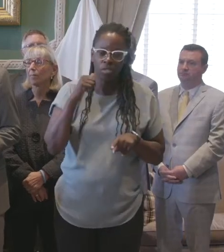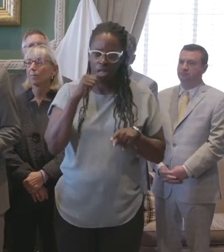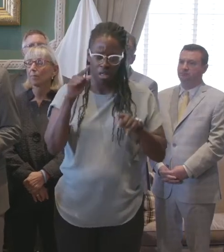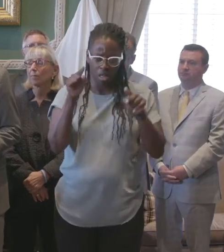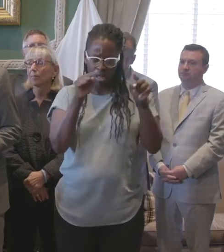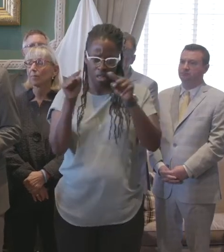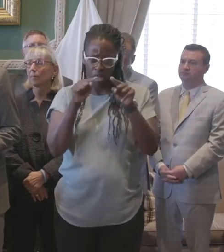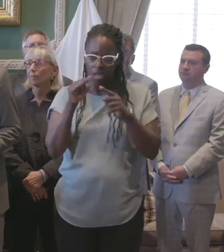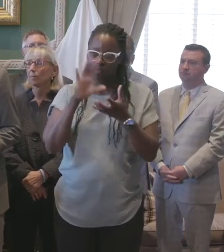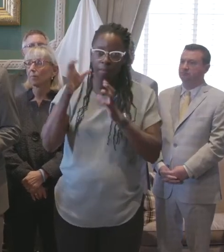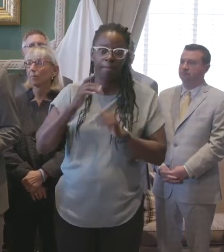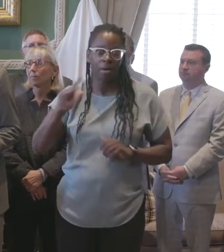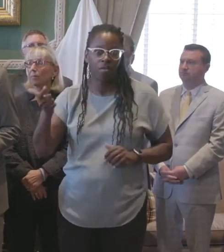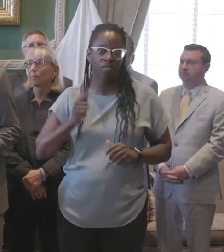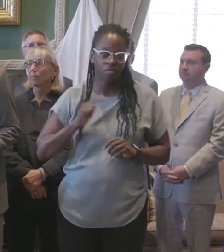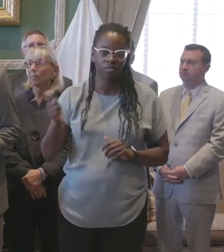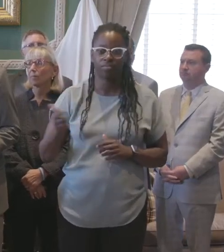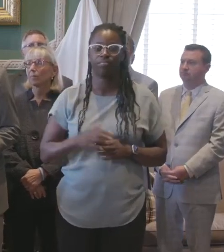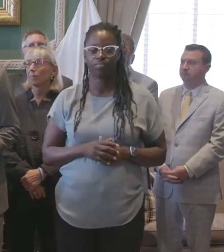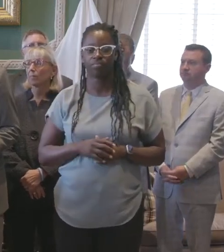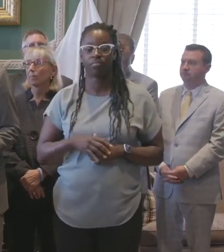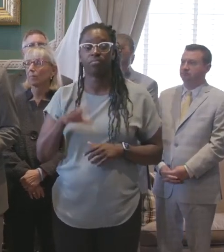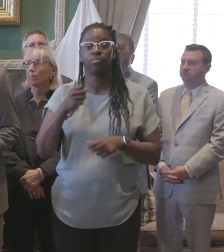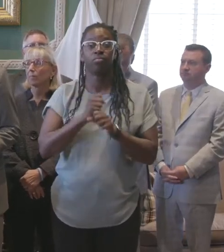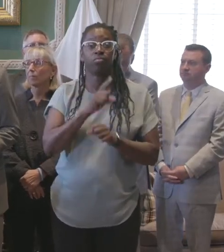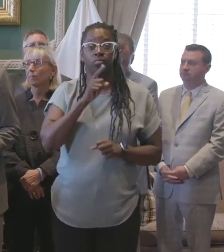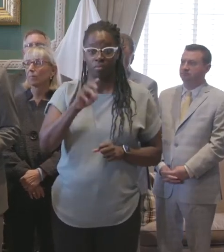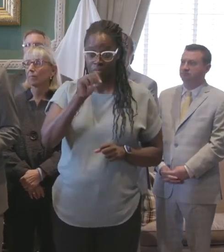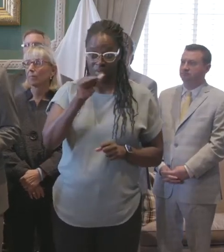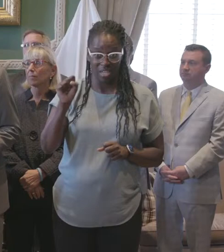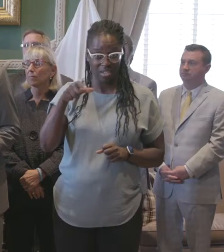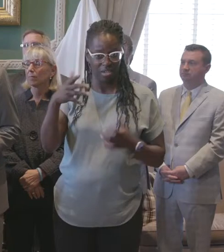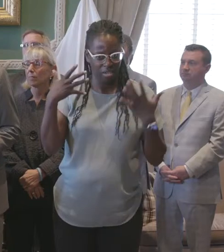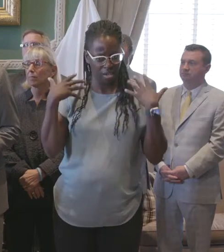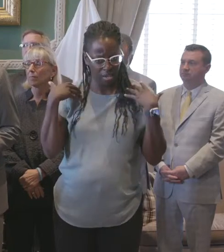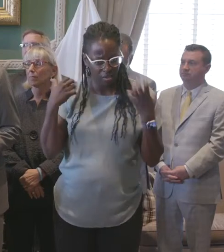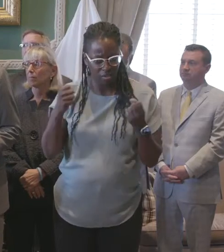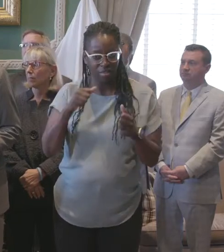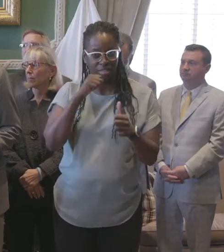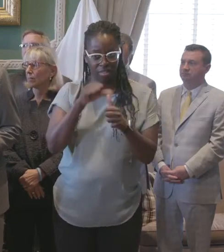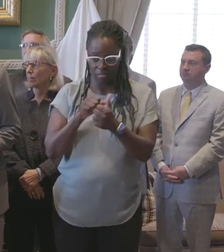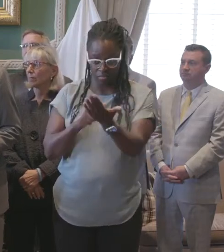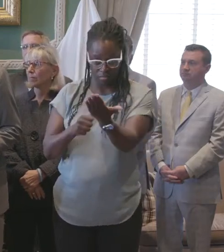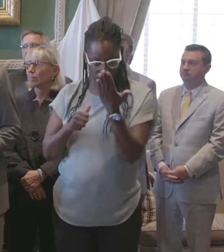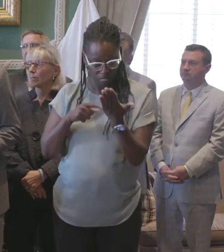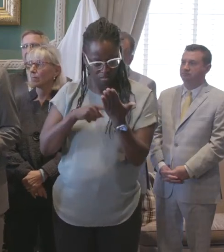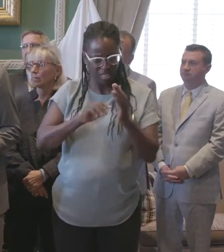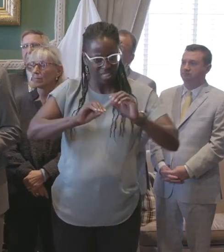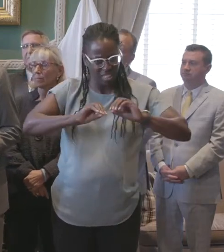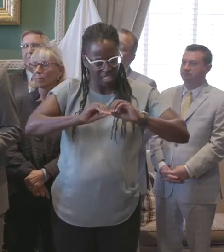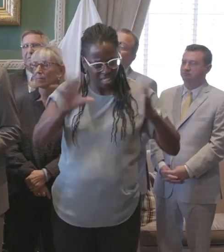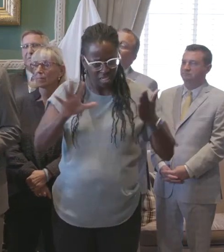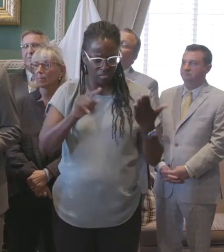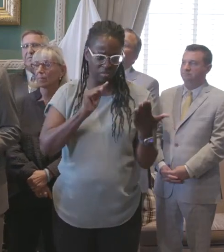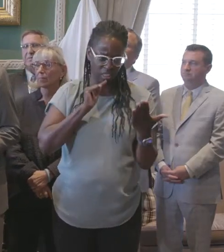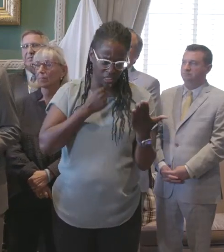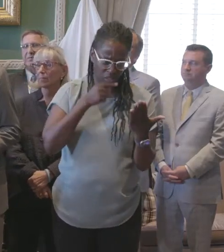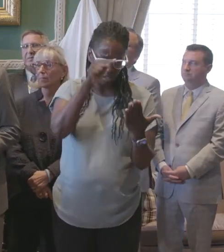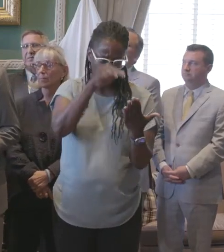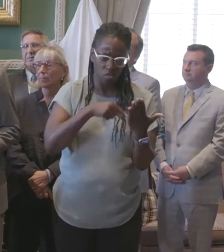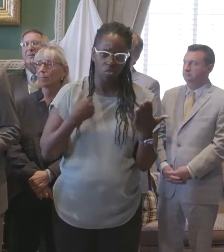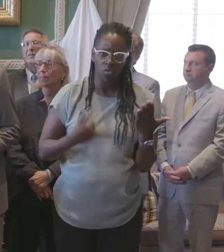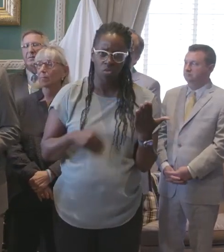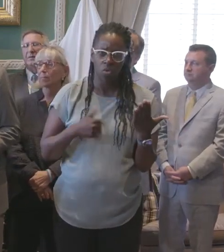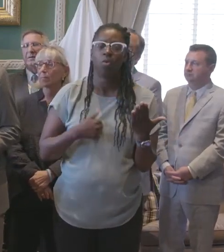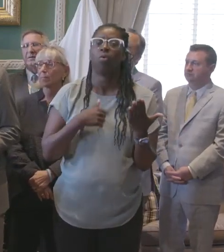know, folks treat notifications from MassHealth seriously, and we don't want to have frivolous mail going to them that doesn't apply to them. So this is really more of making sure